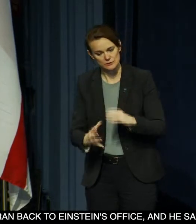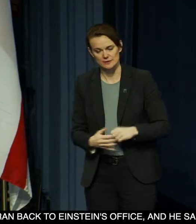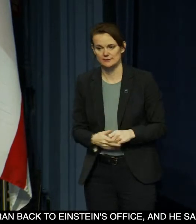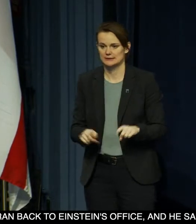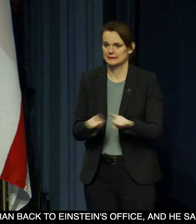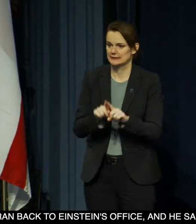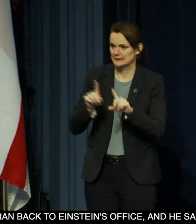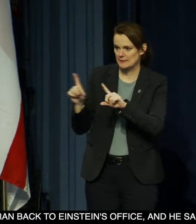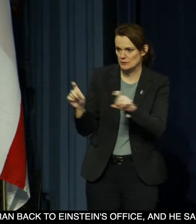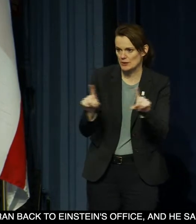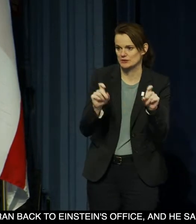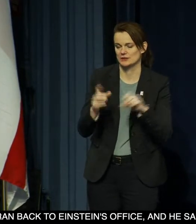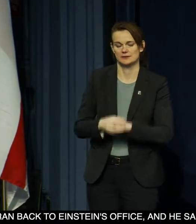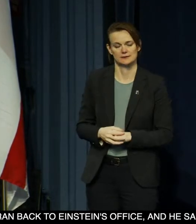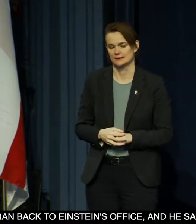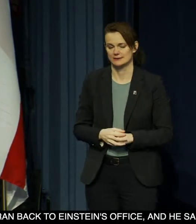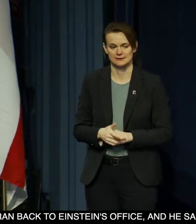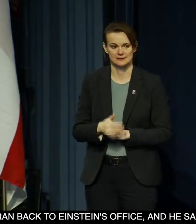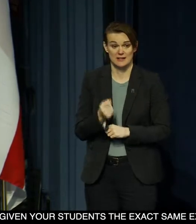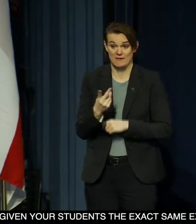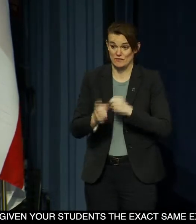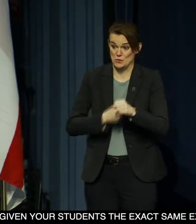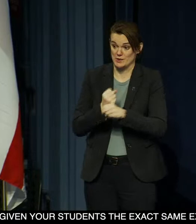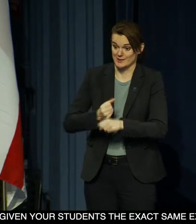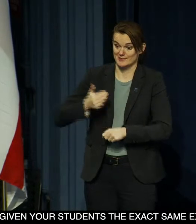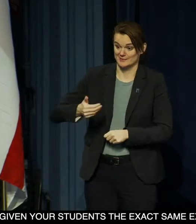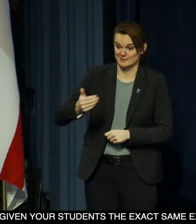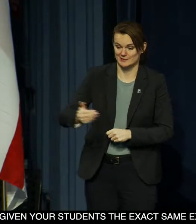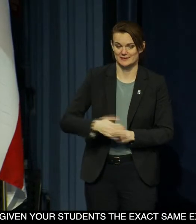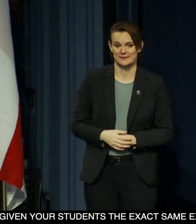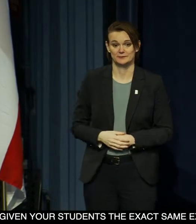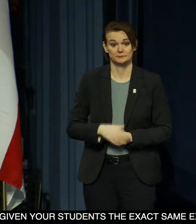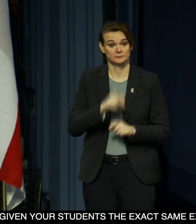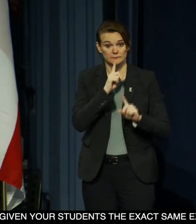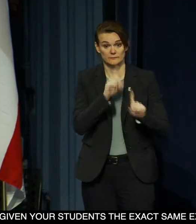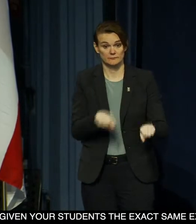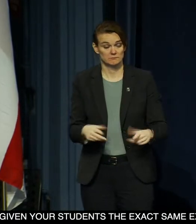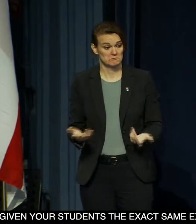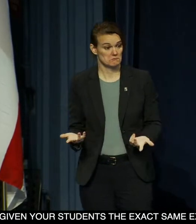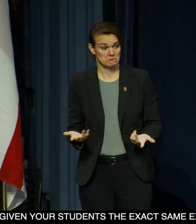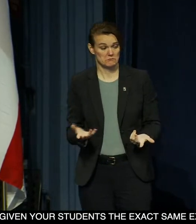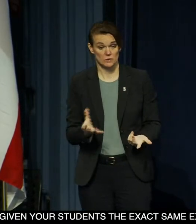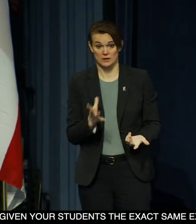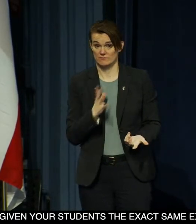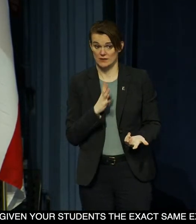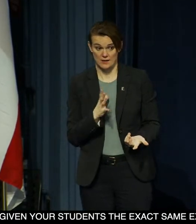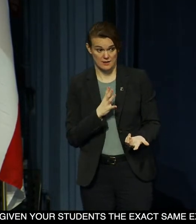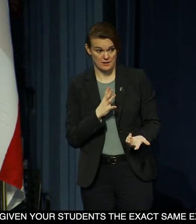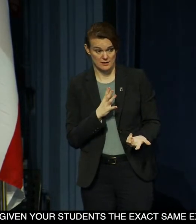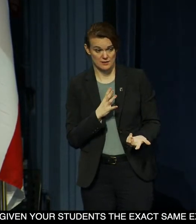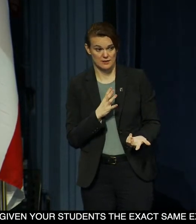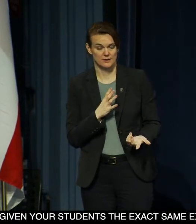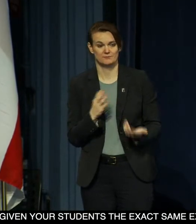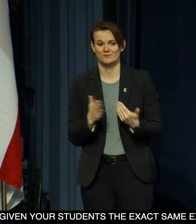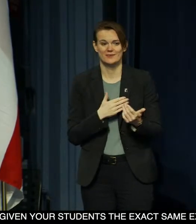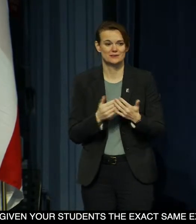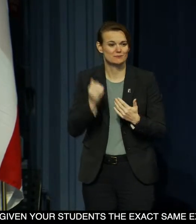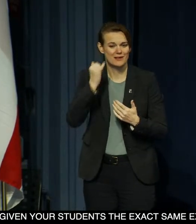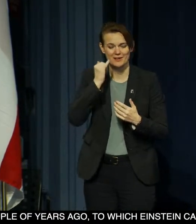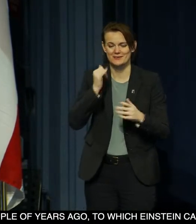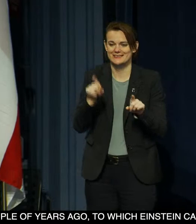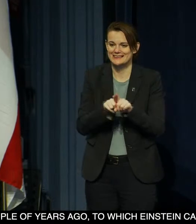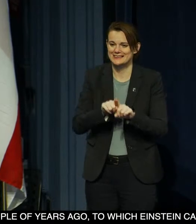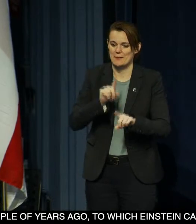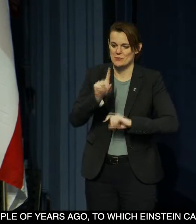questions from a couple of years ago." To which Einstein calmly replied, he said, "That's okay if you gave them the exact same questions,